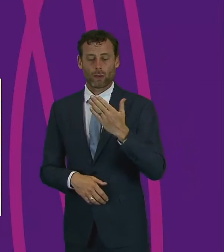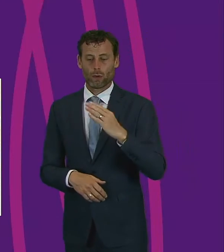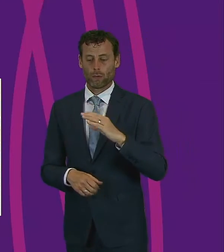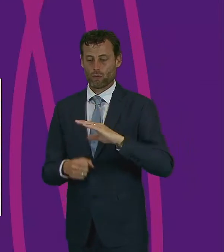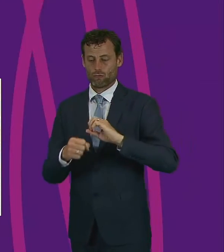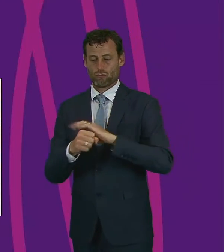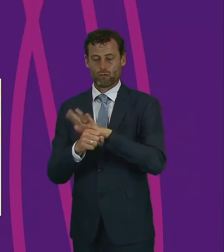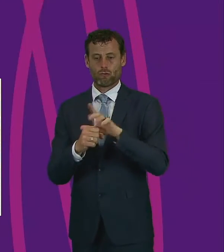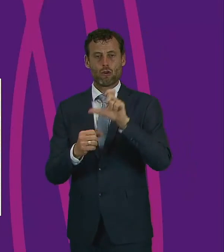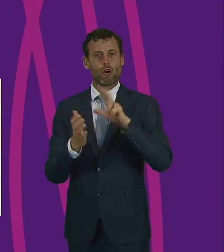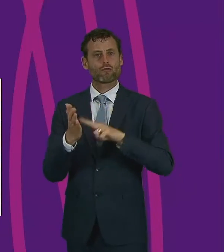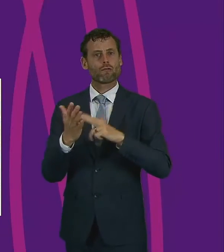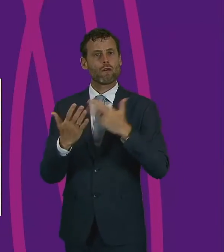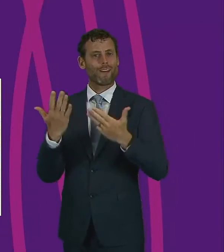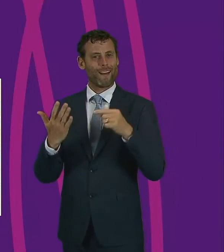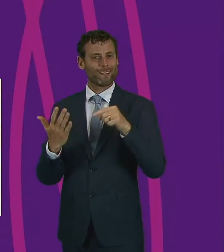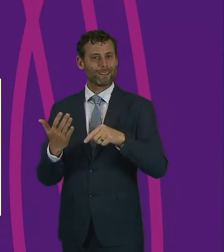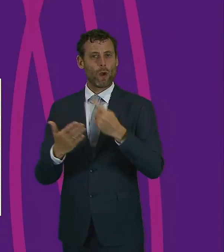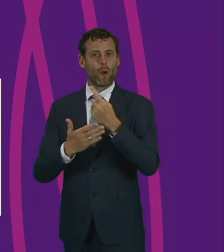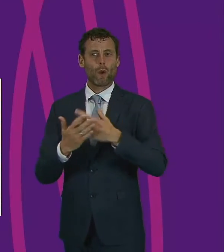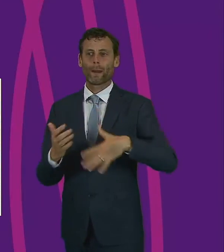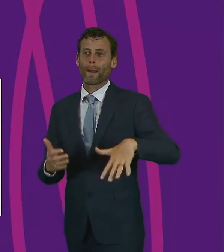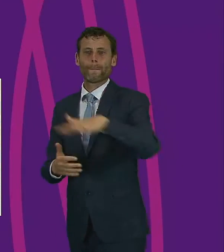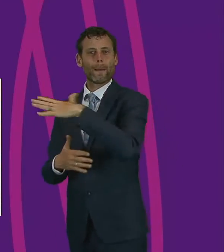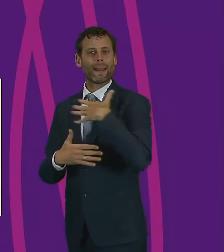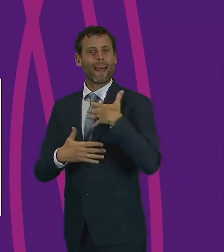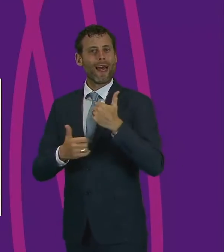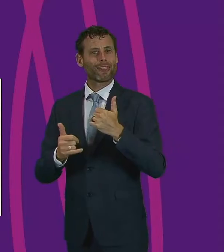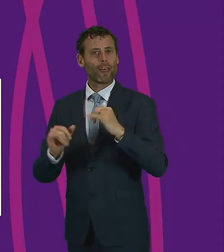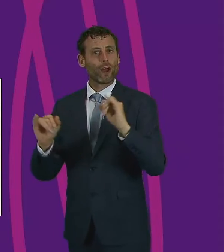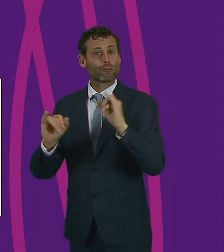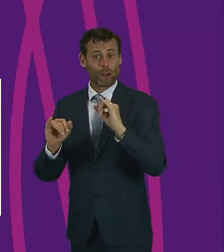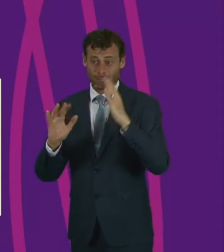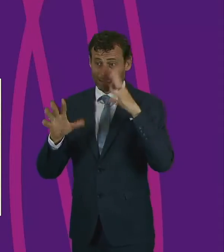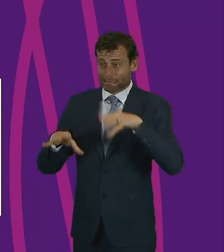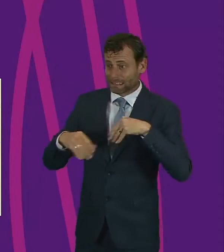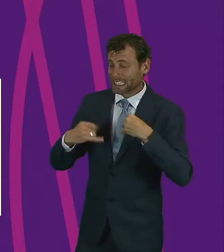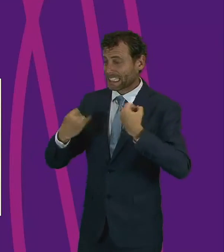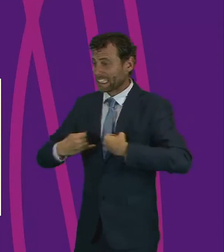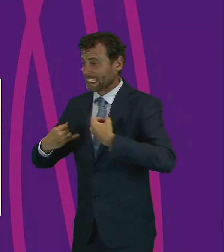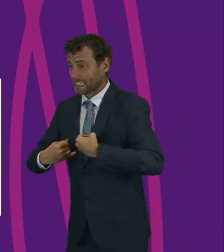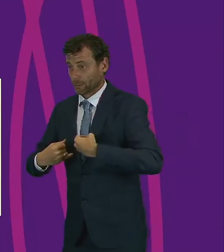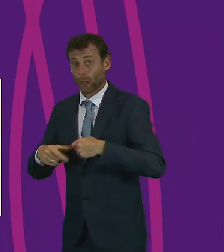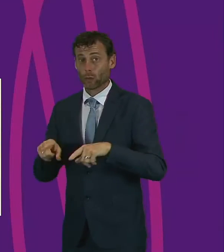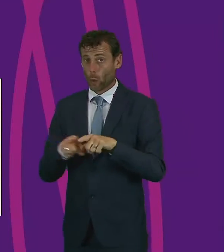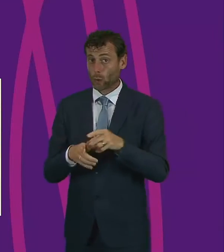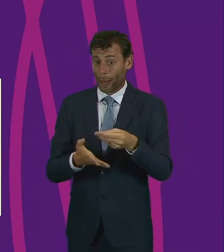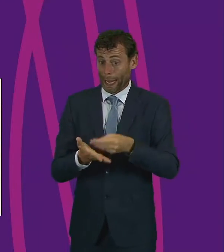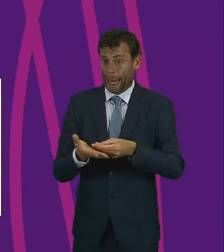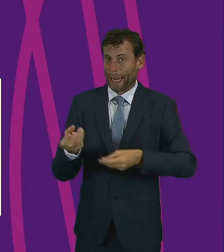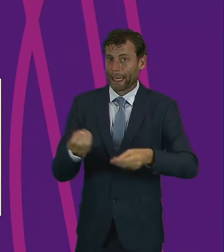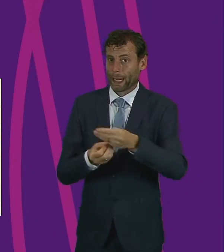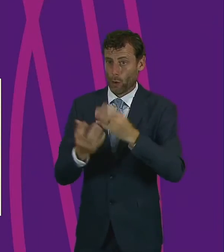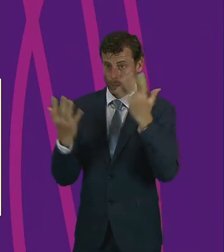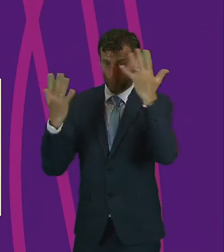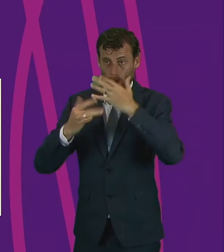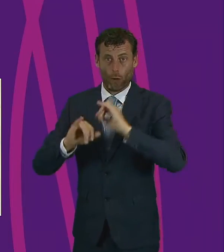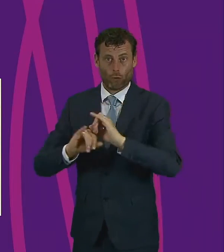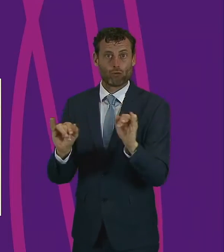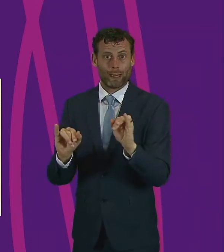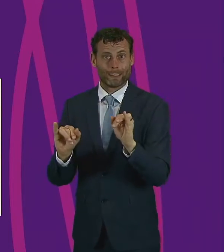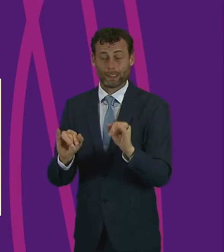is not just a public health crisis, it is an economic crisis. And poverty and the impact of austerity can be just as deadly a killer